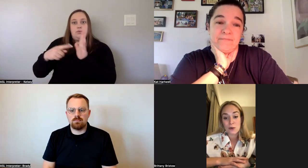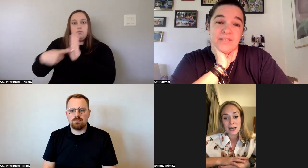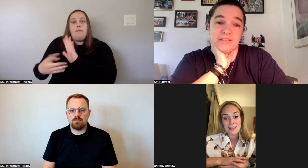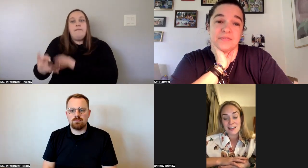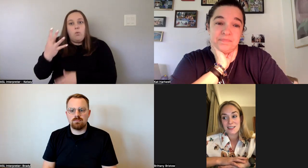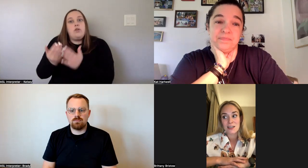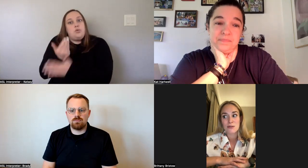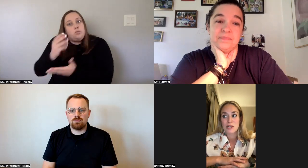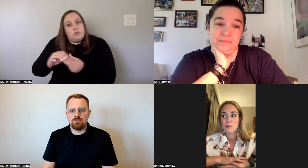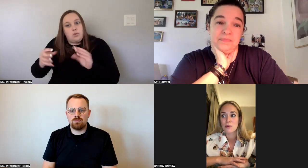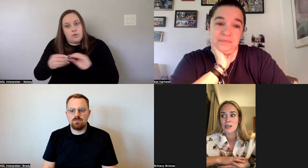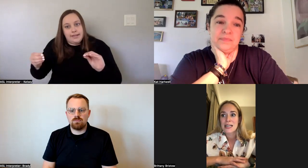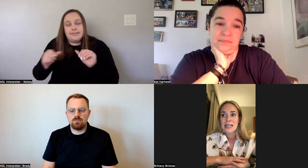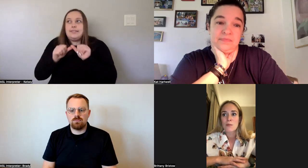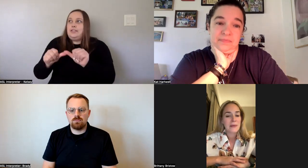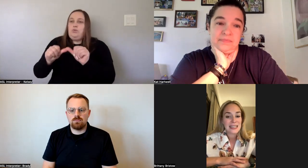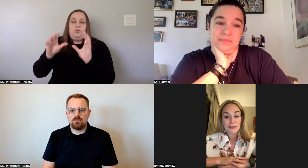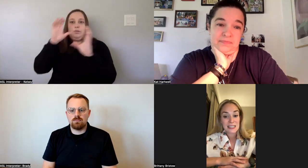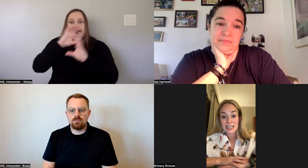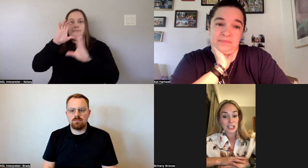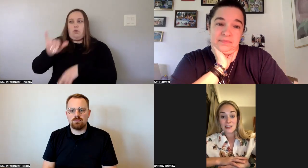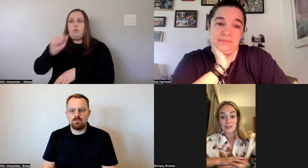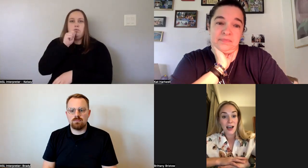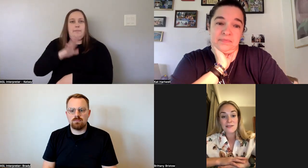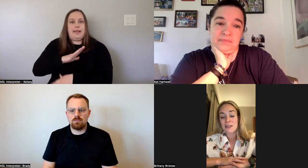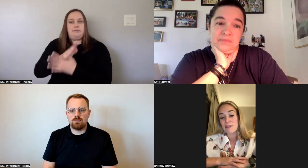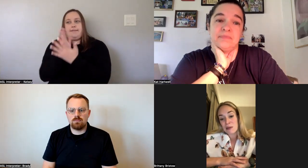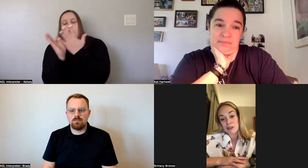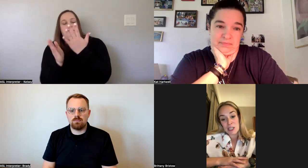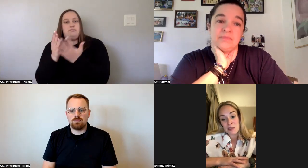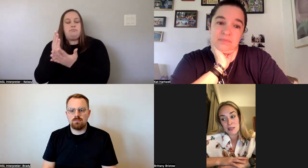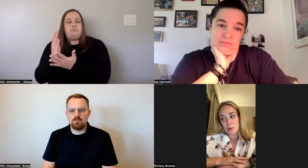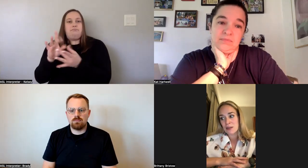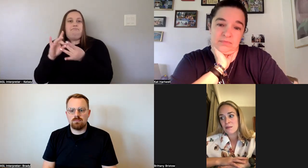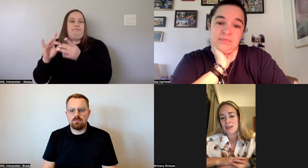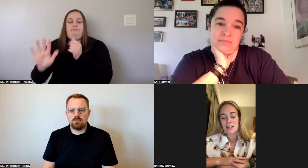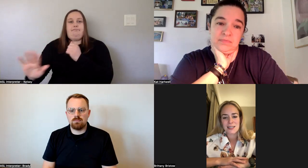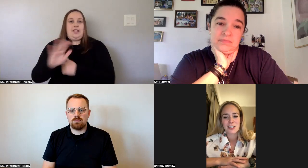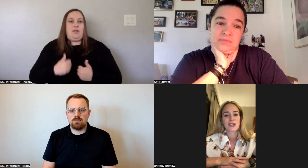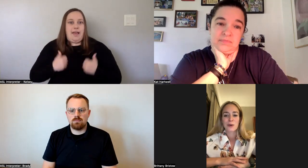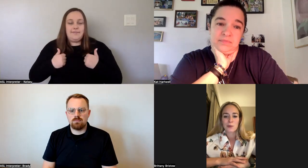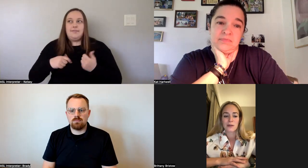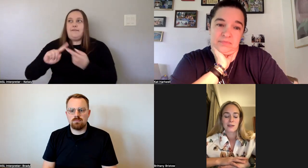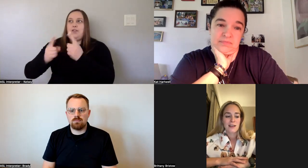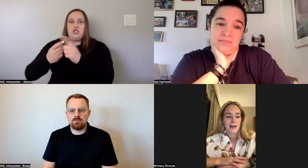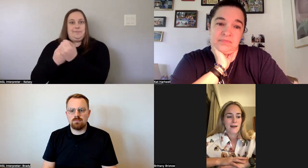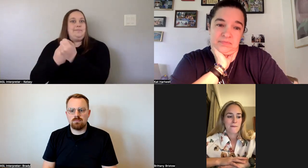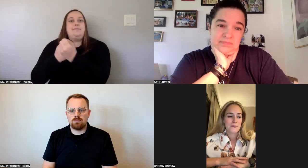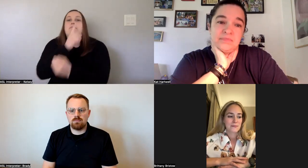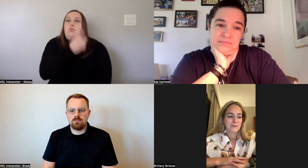new stories and continue to explore women at different stages in their lives and the female friendships that support them, I think that's such a cool